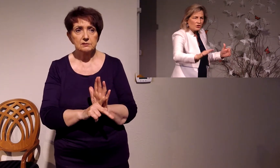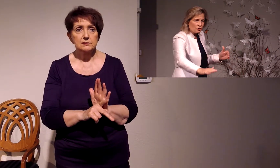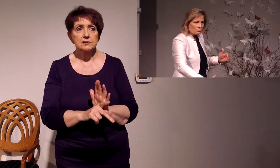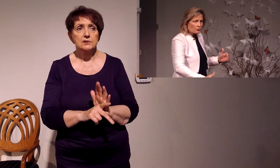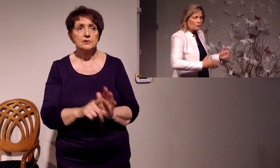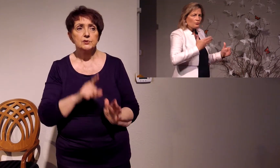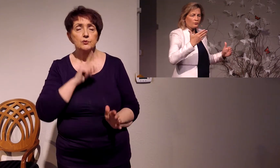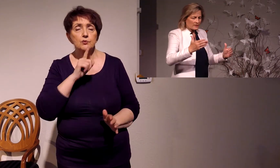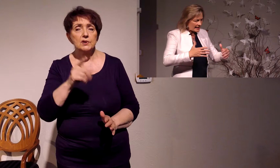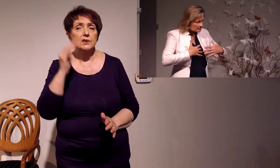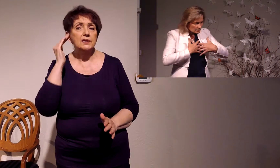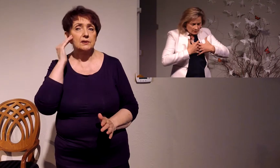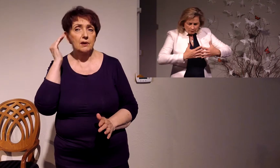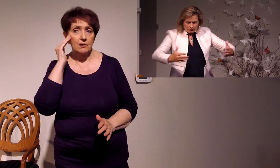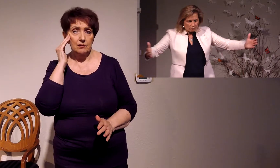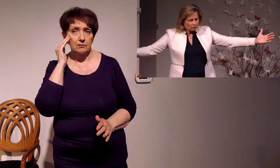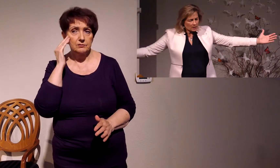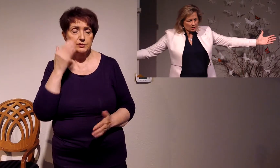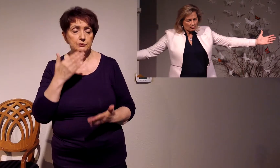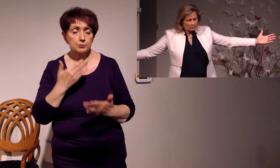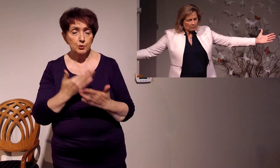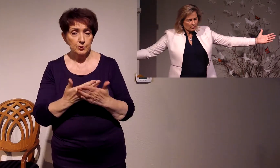know. When you prove that